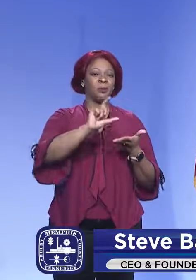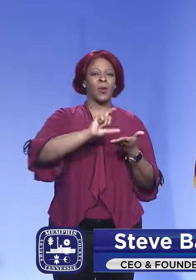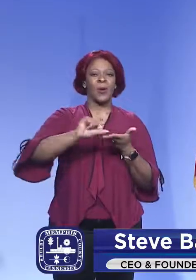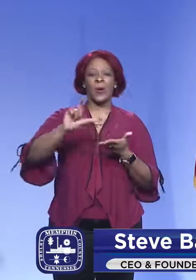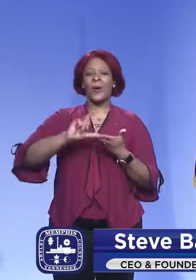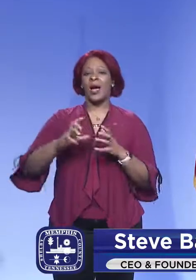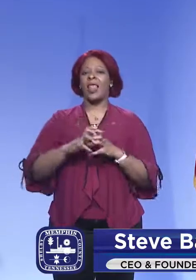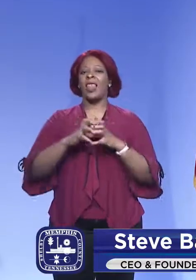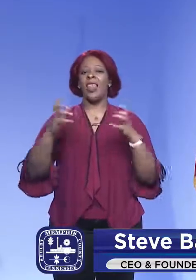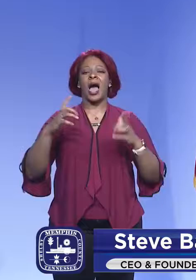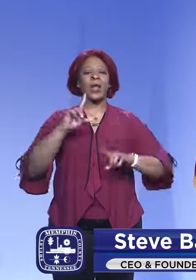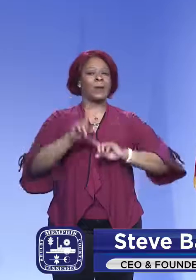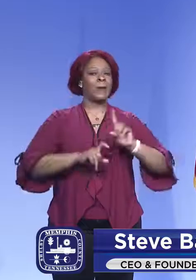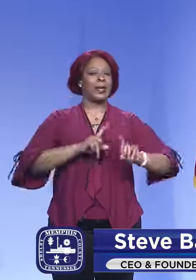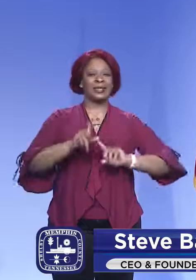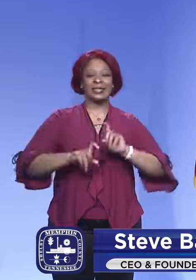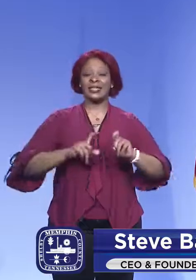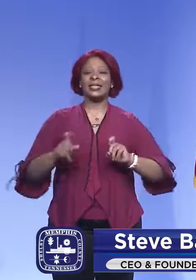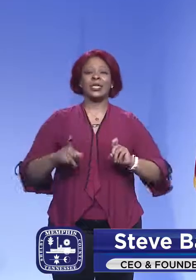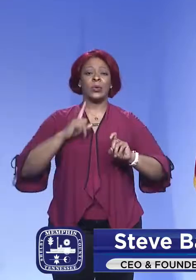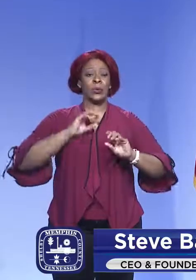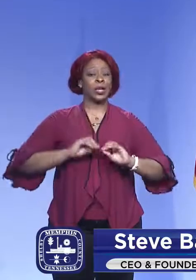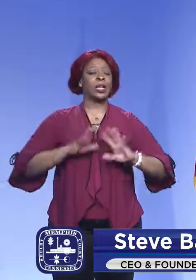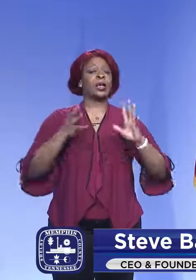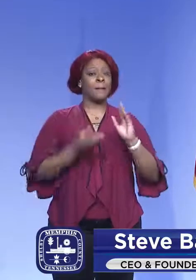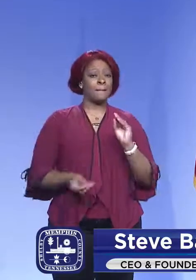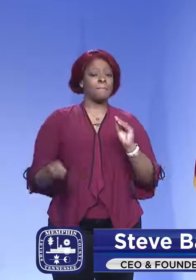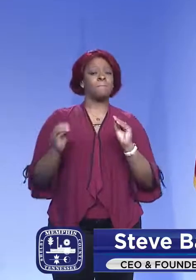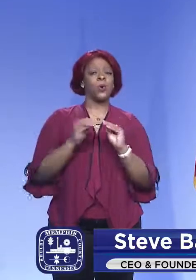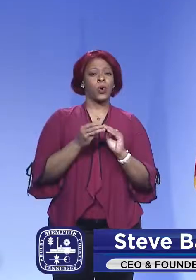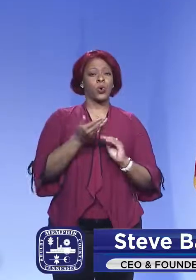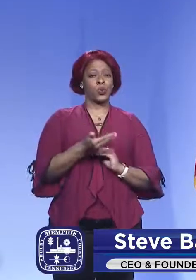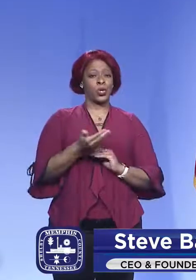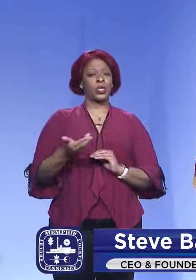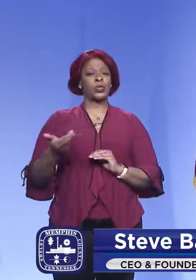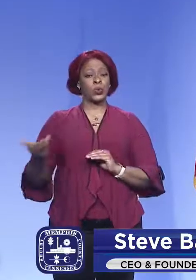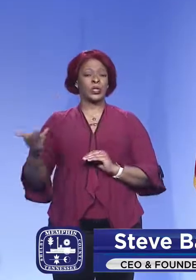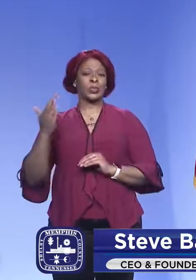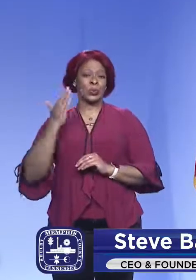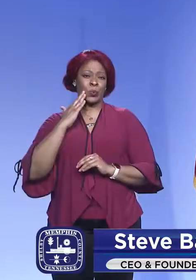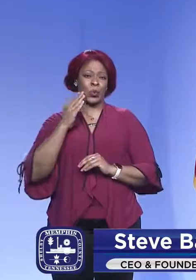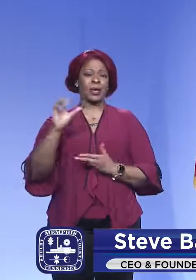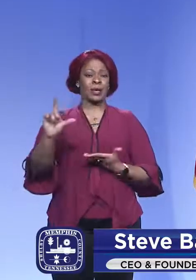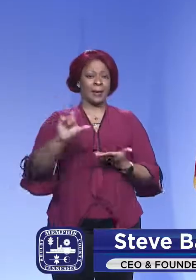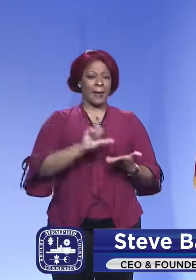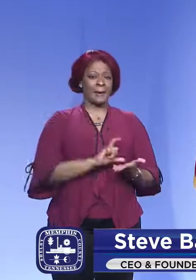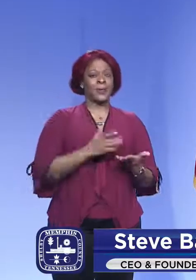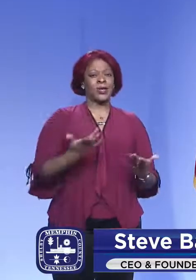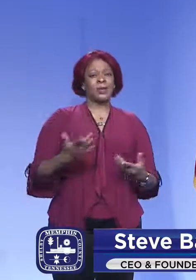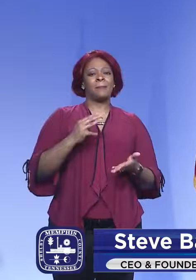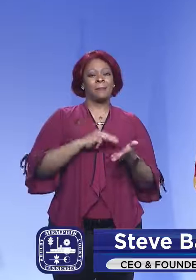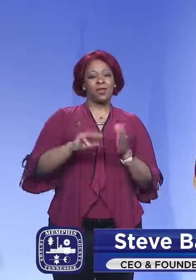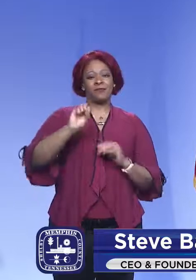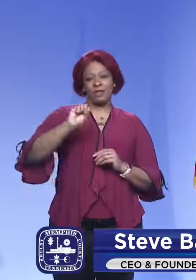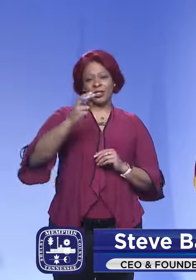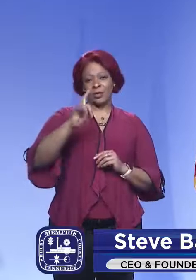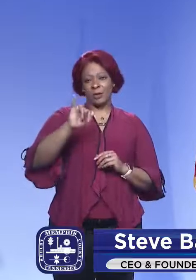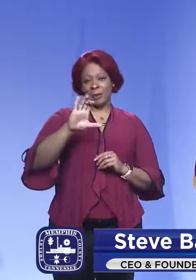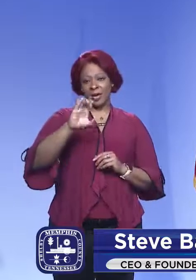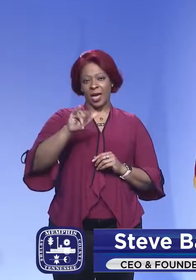open questions. It's very clear that more resources will be coming to Memphis and Shelby County